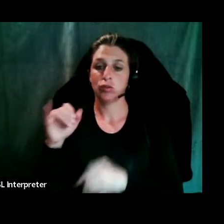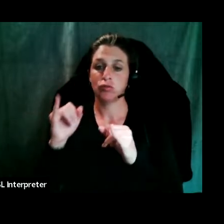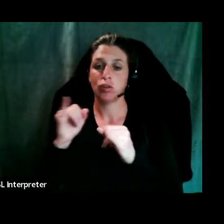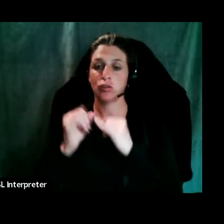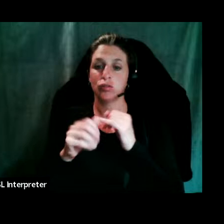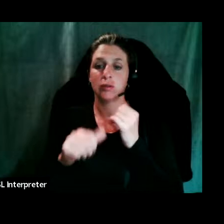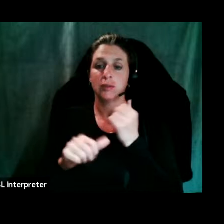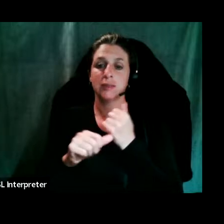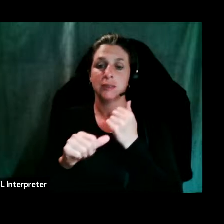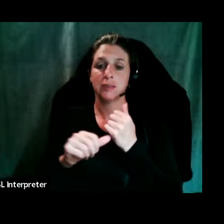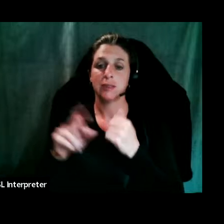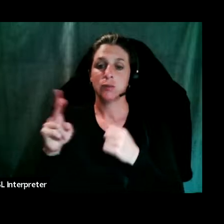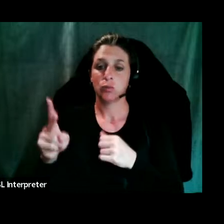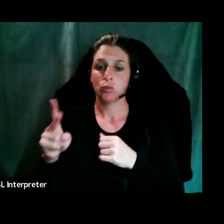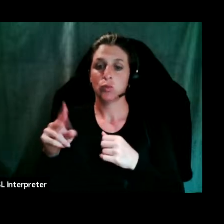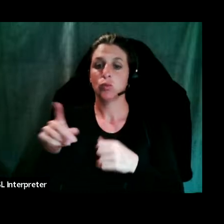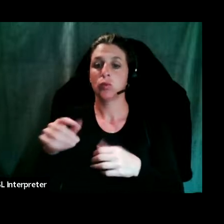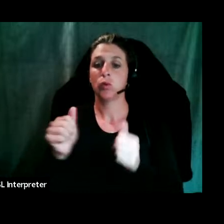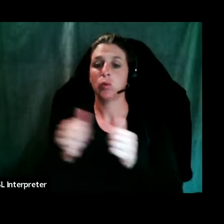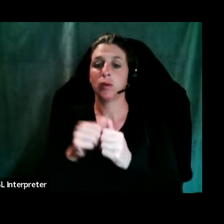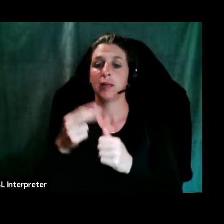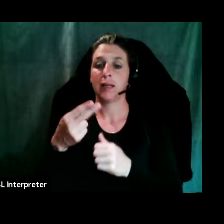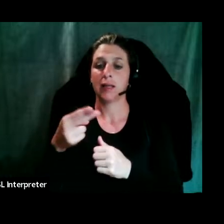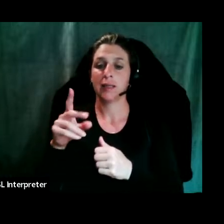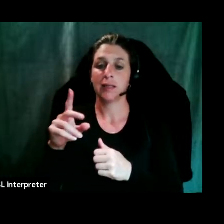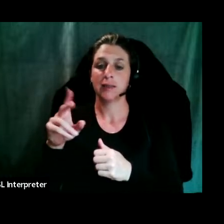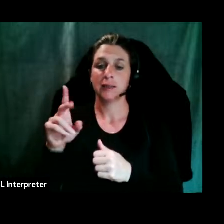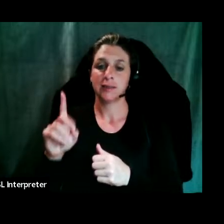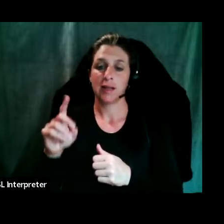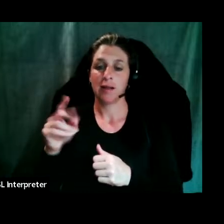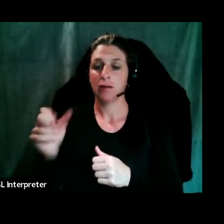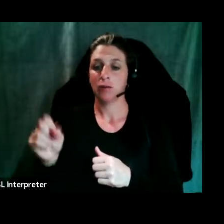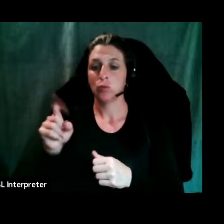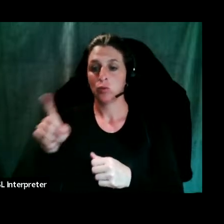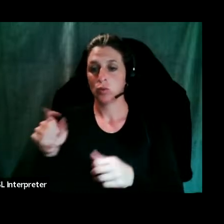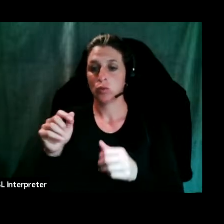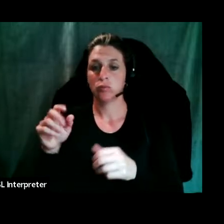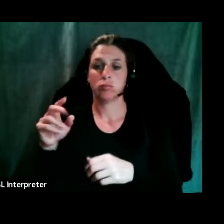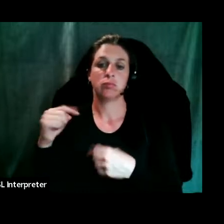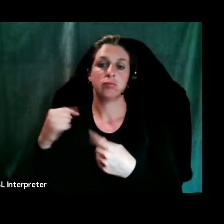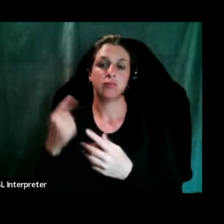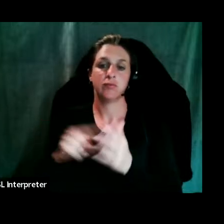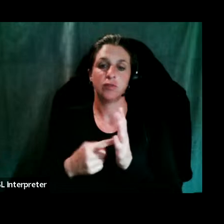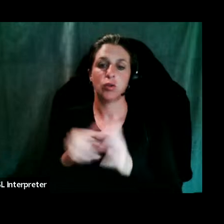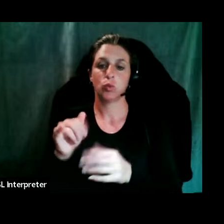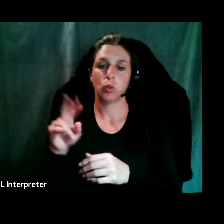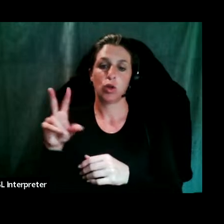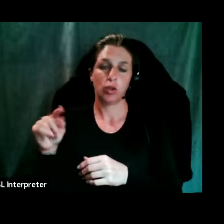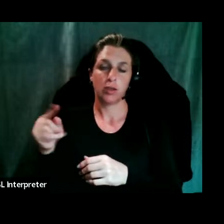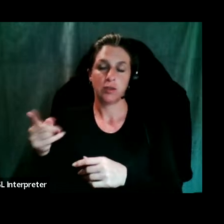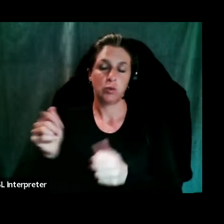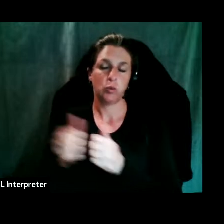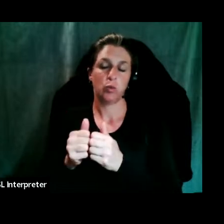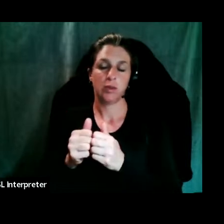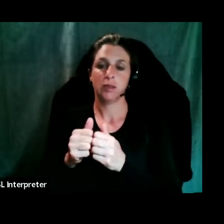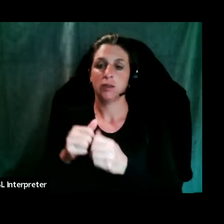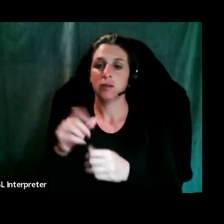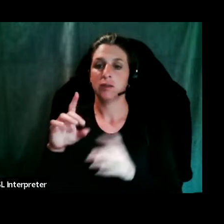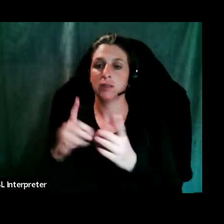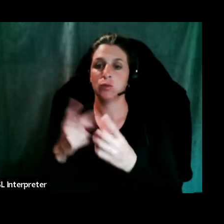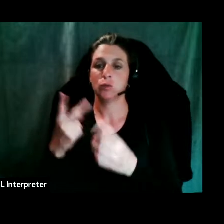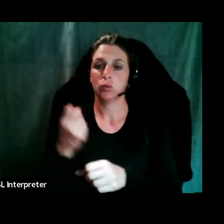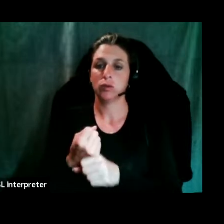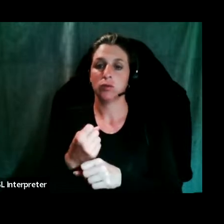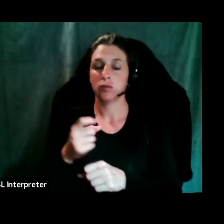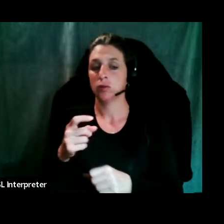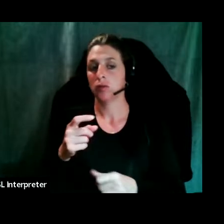effective June 30th, and she's been with the district for 2 years. Thank you. Okay.